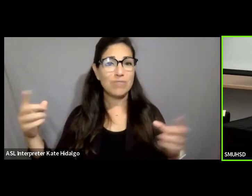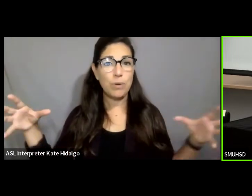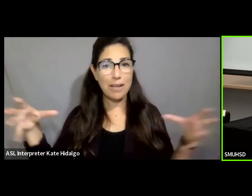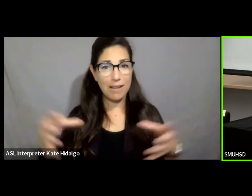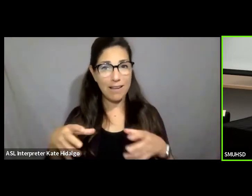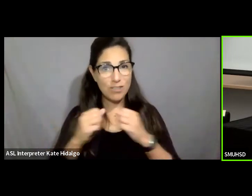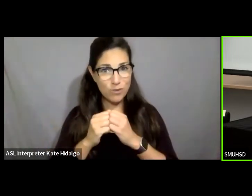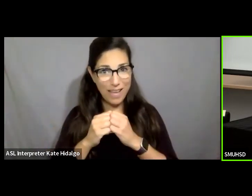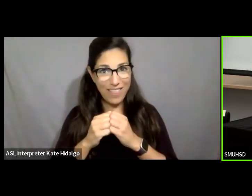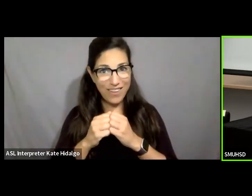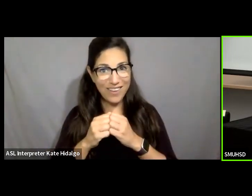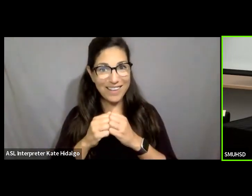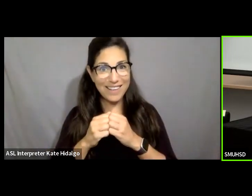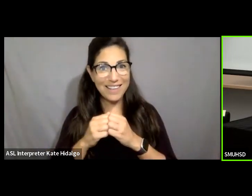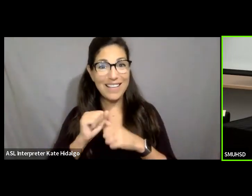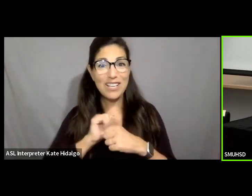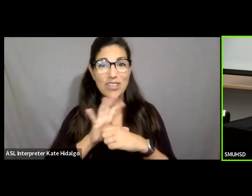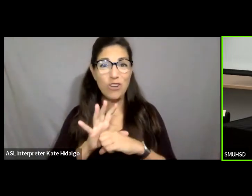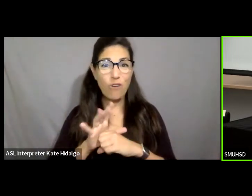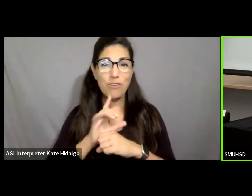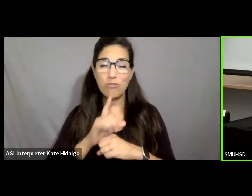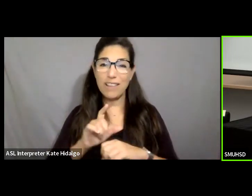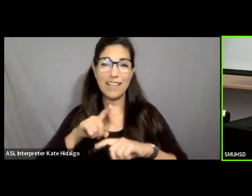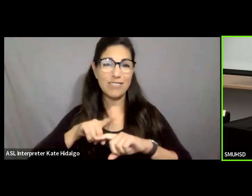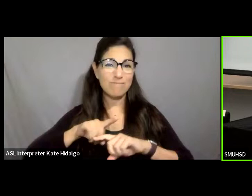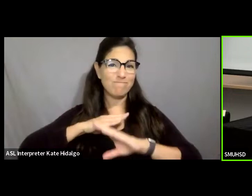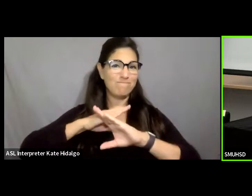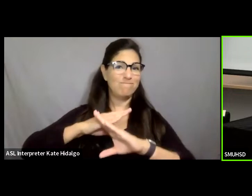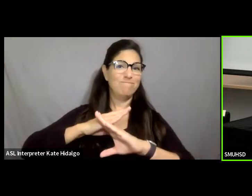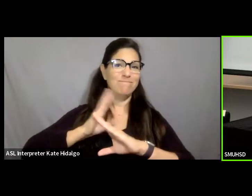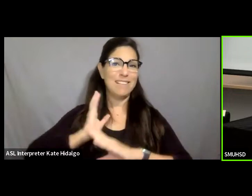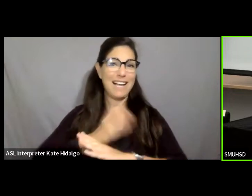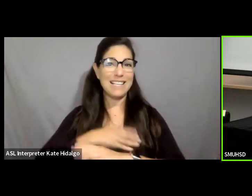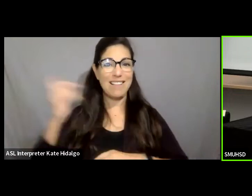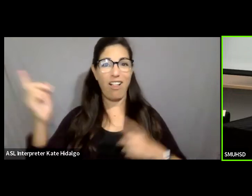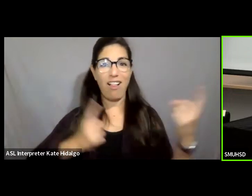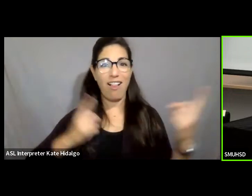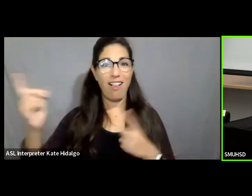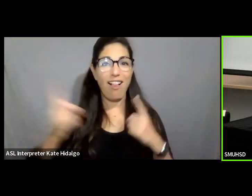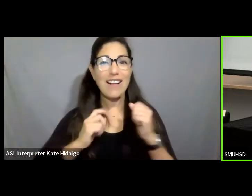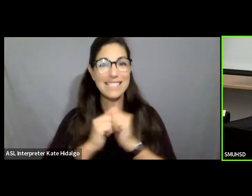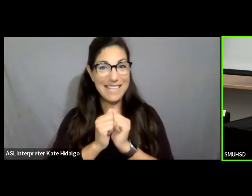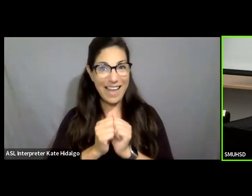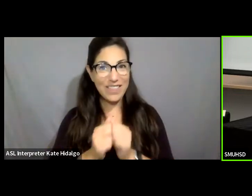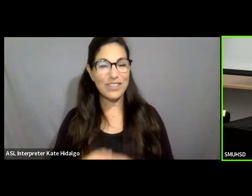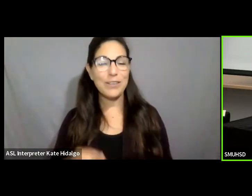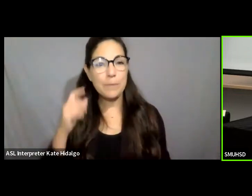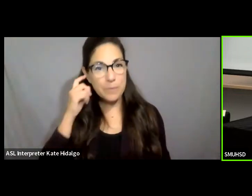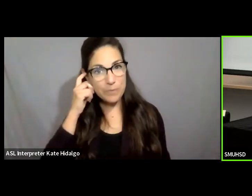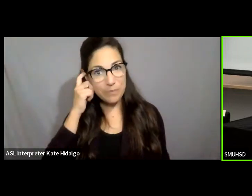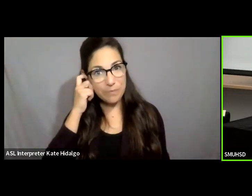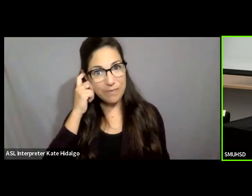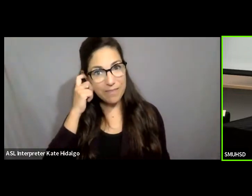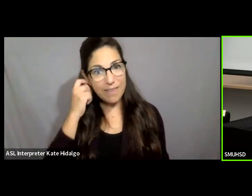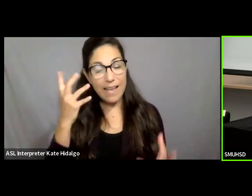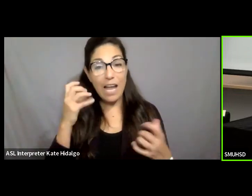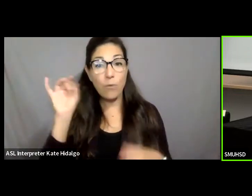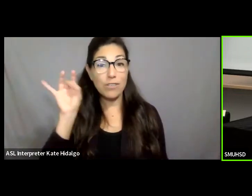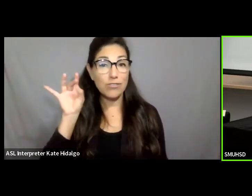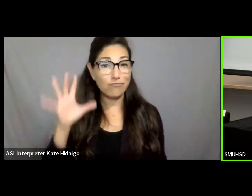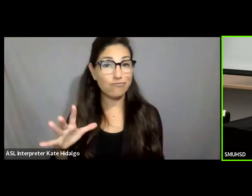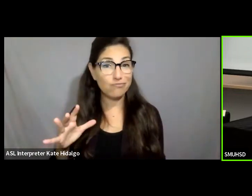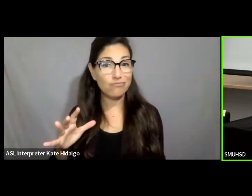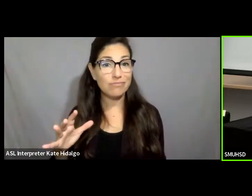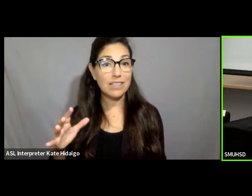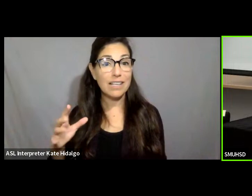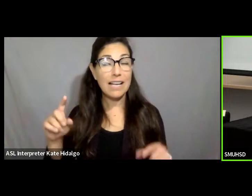together. COVID has really kept us from actually having you guys here all together. But what I want to tell you is, I know I've